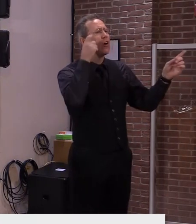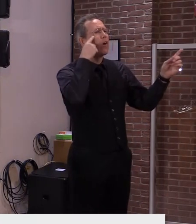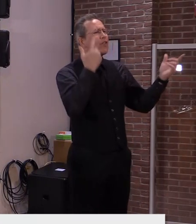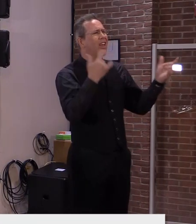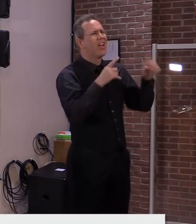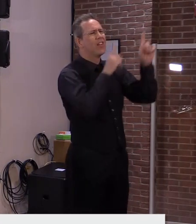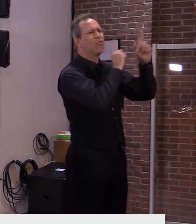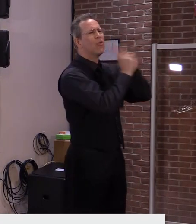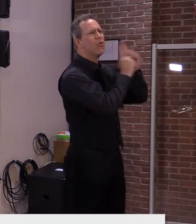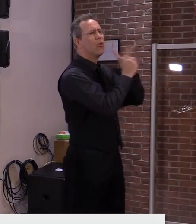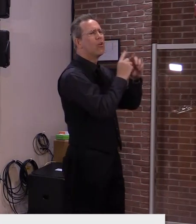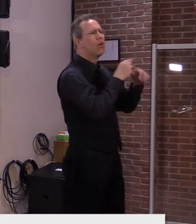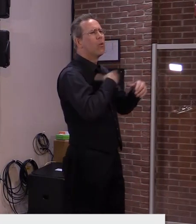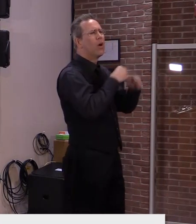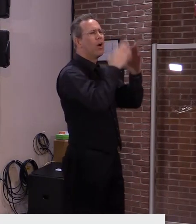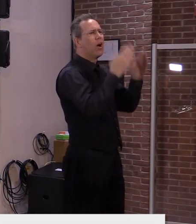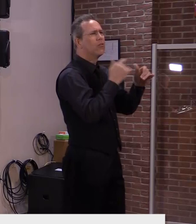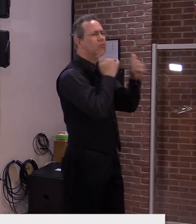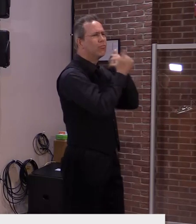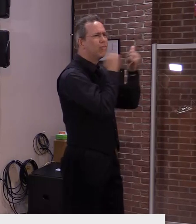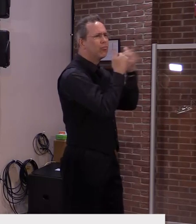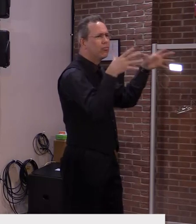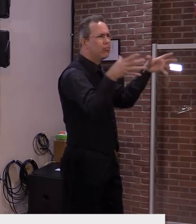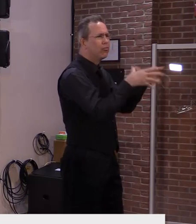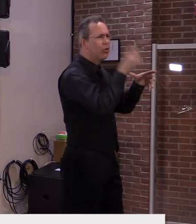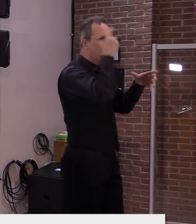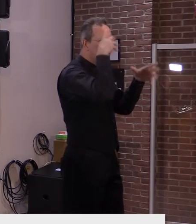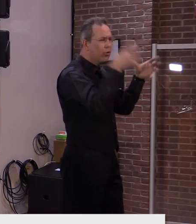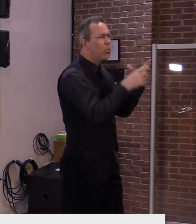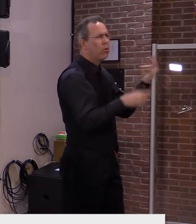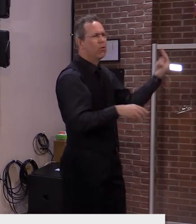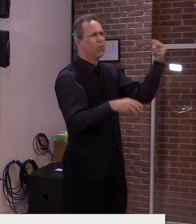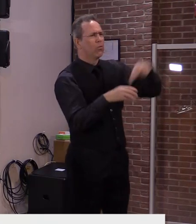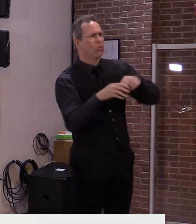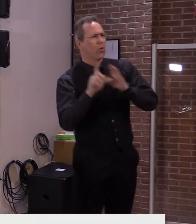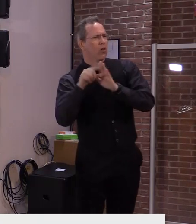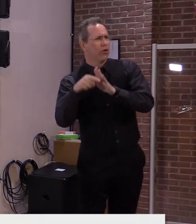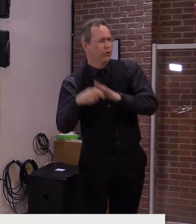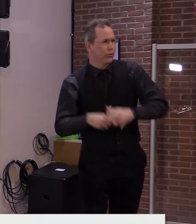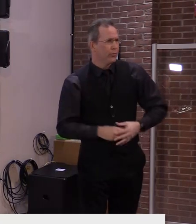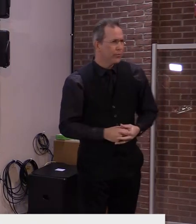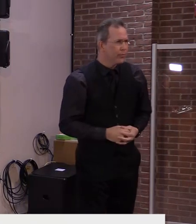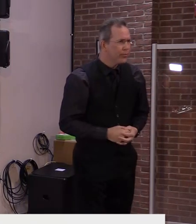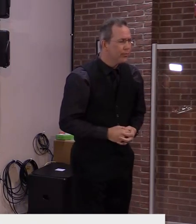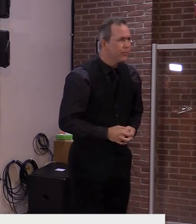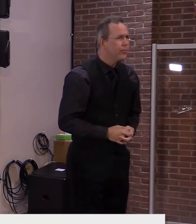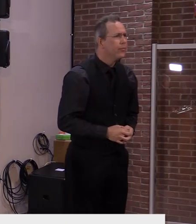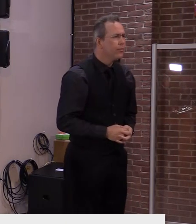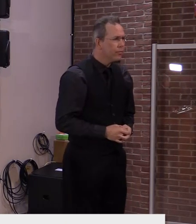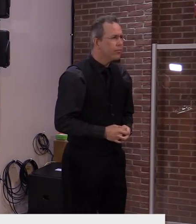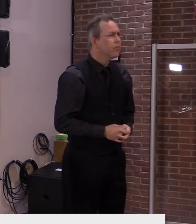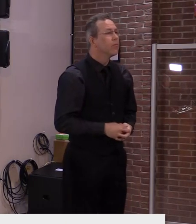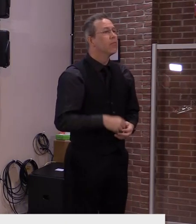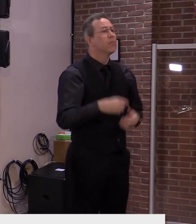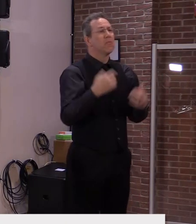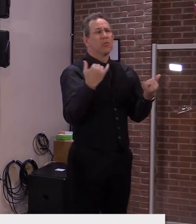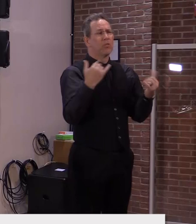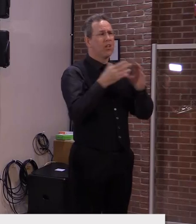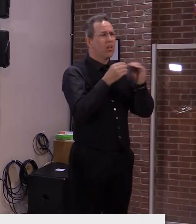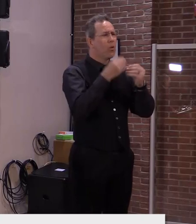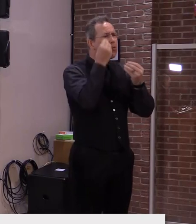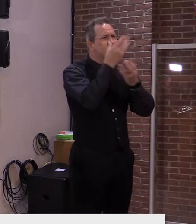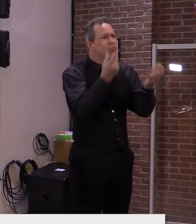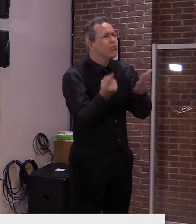White House officials, but he'll be joining us shortly, as always, on Tuesdays. Today, I will review the